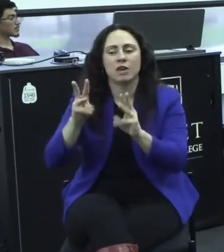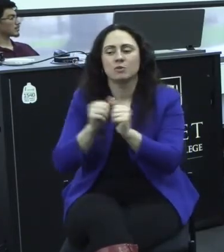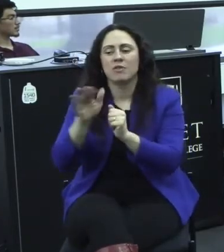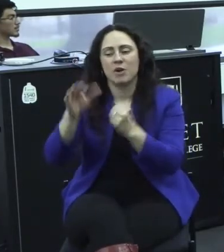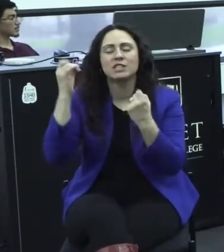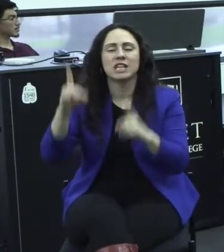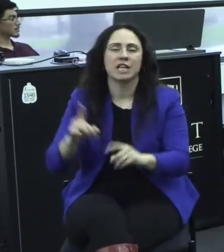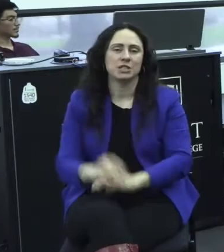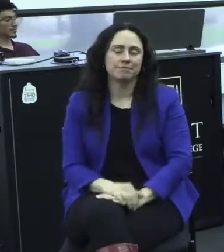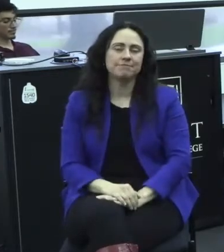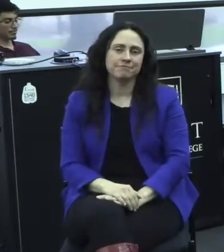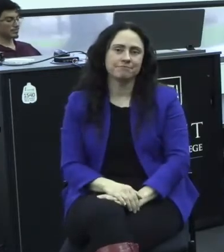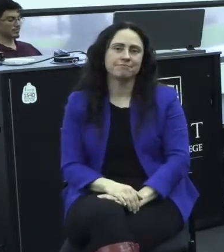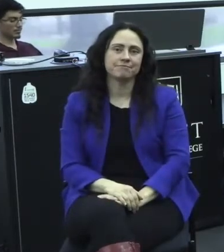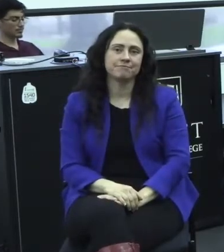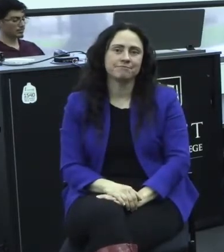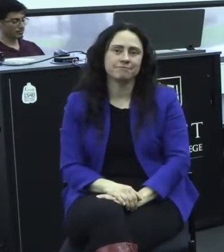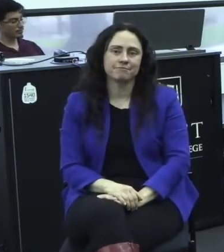education.